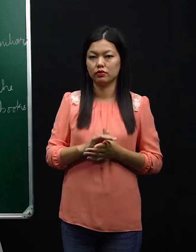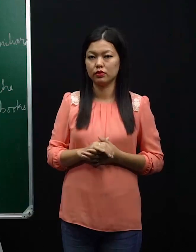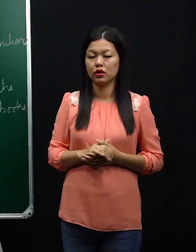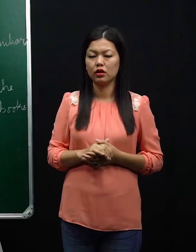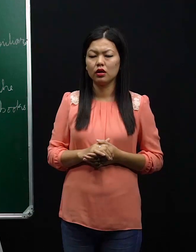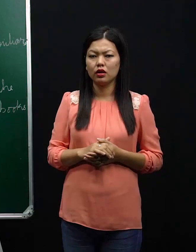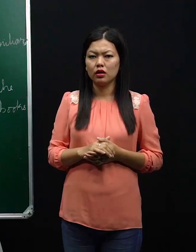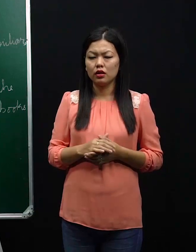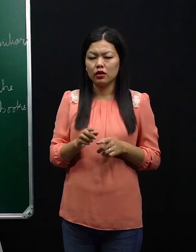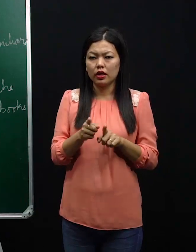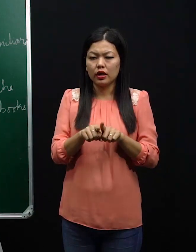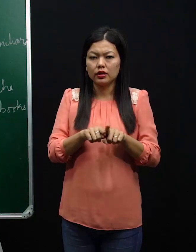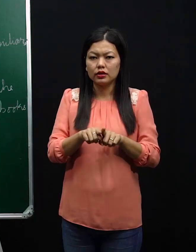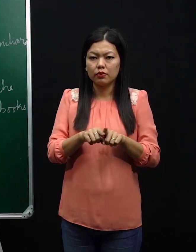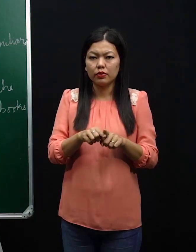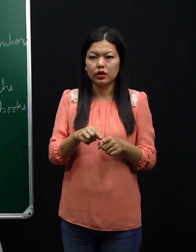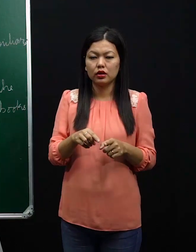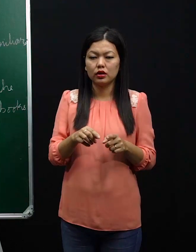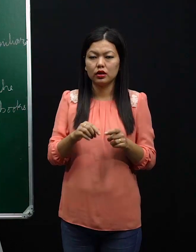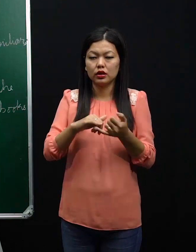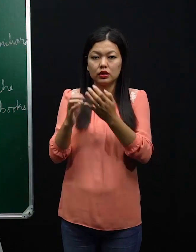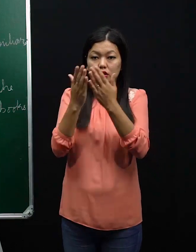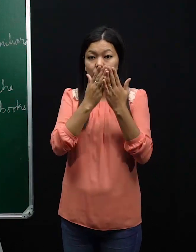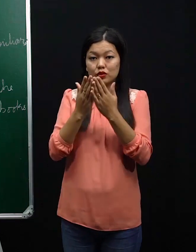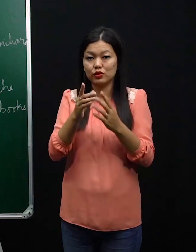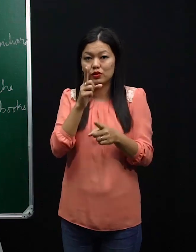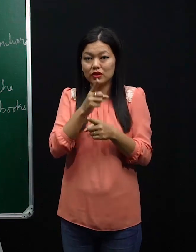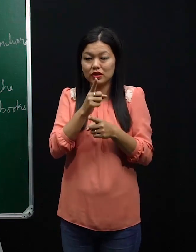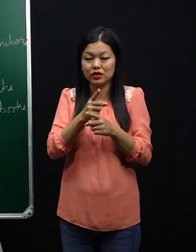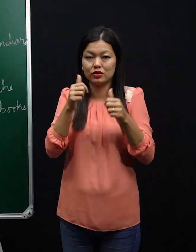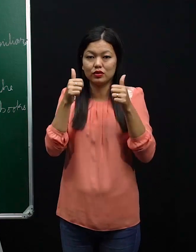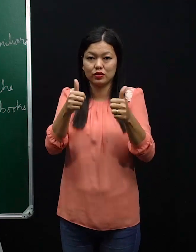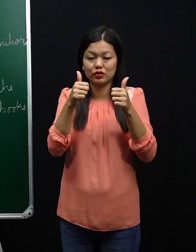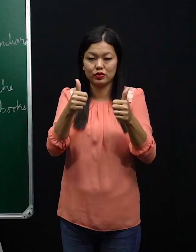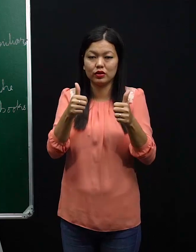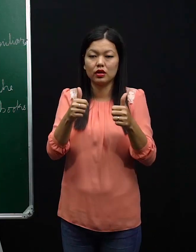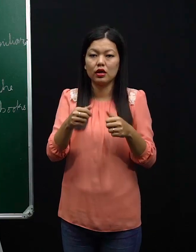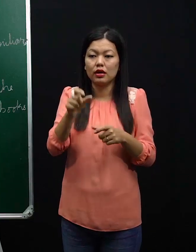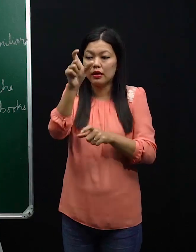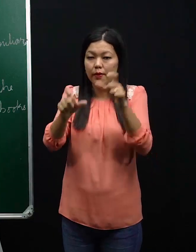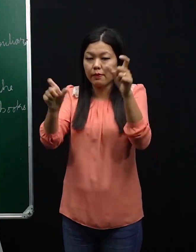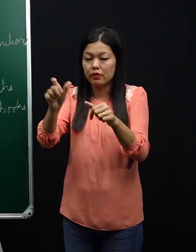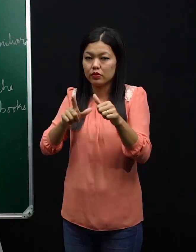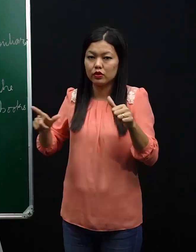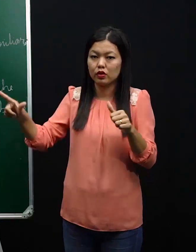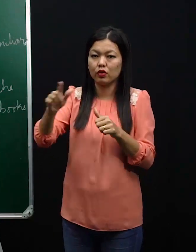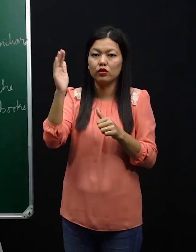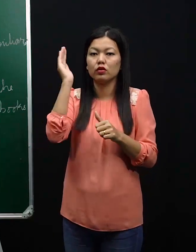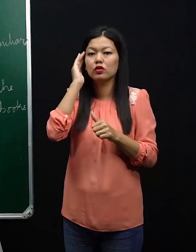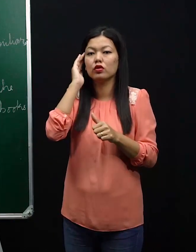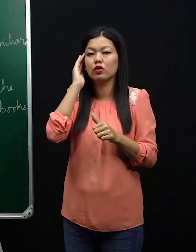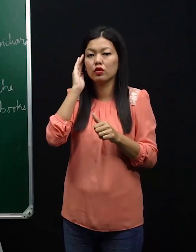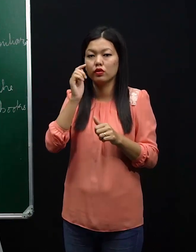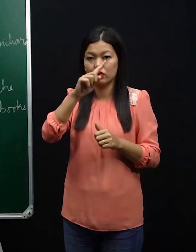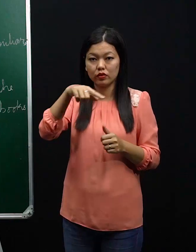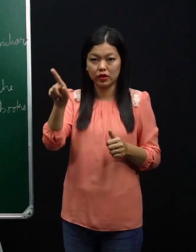very high quality, to have a very good knowledge of the world. And so even these people from the cities would come just to listen